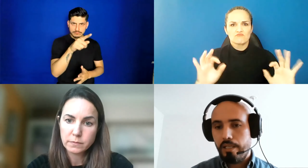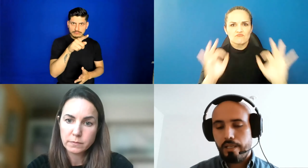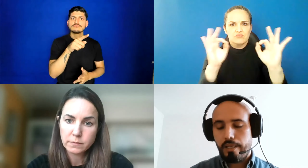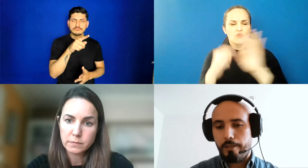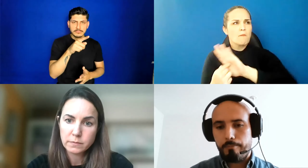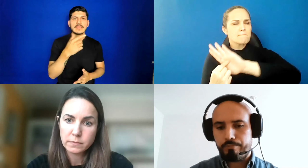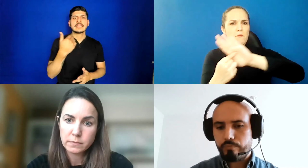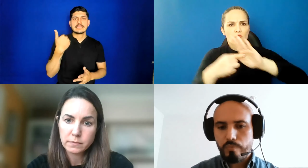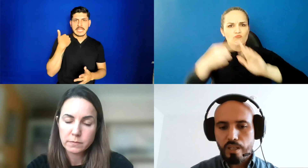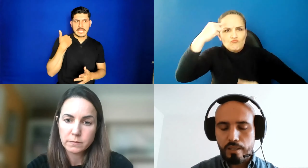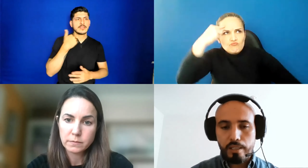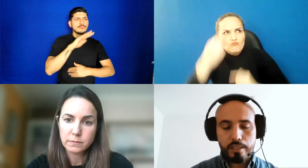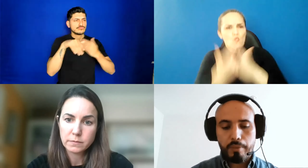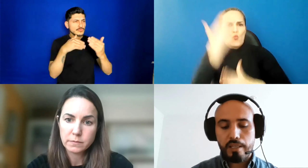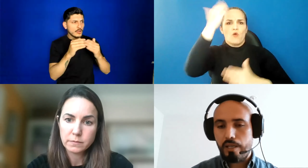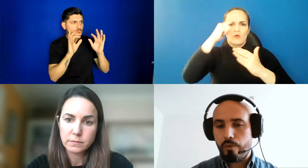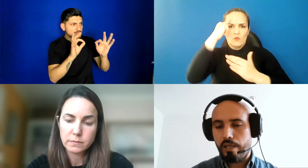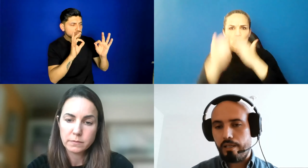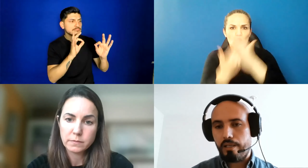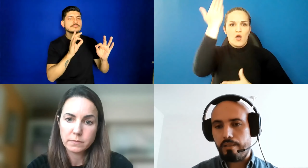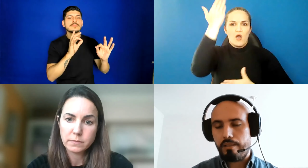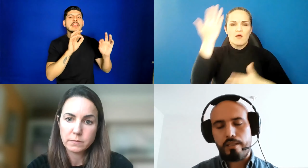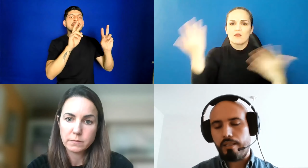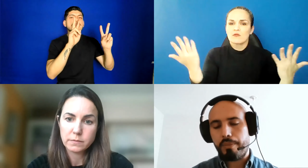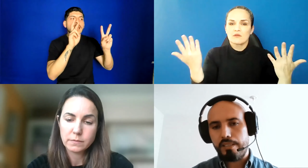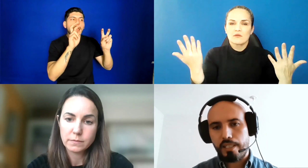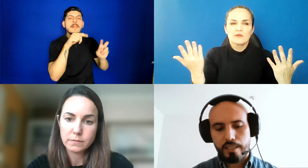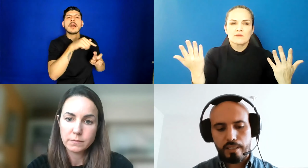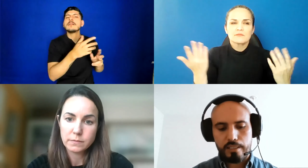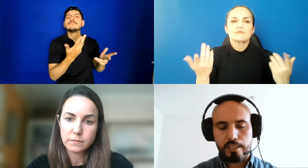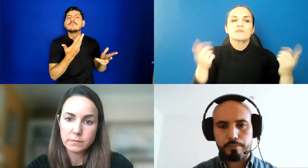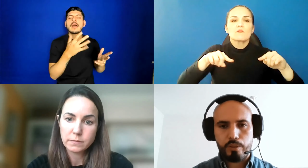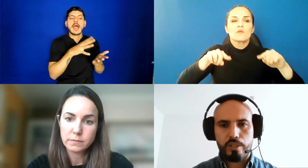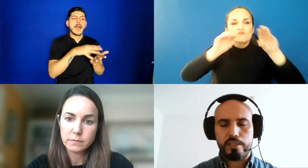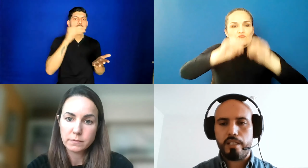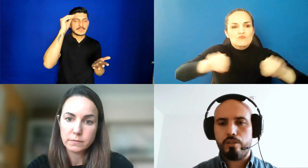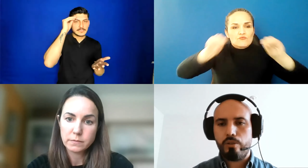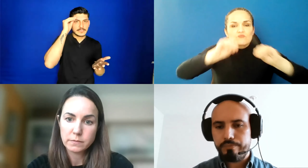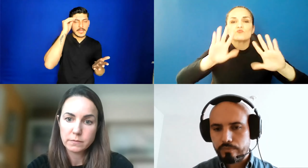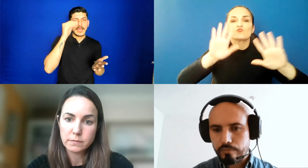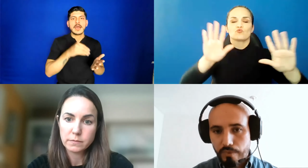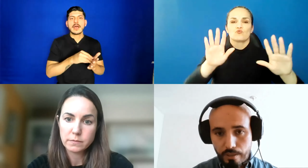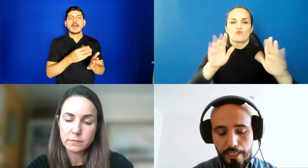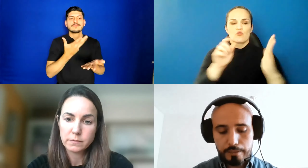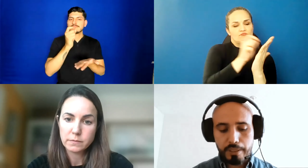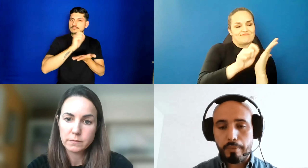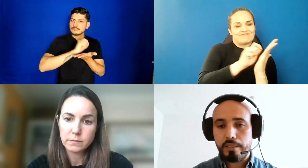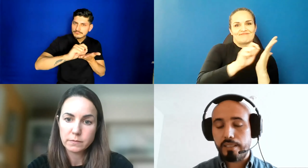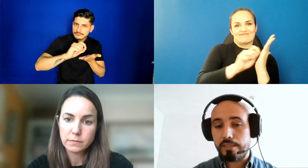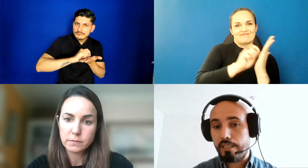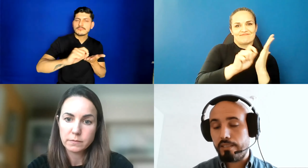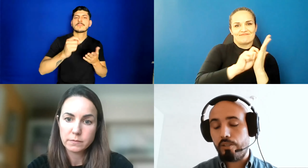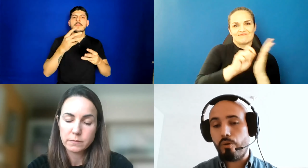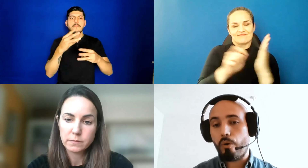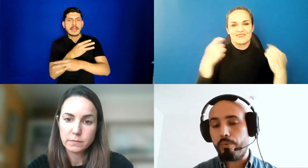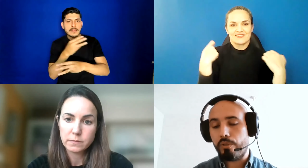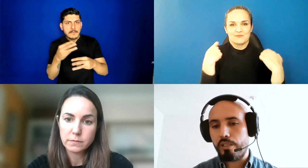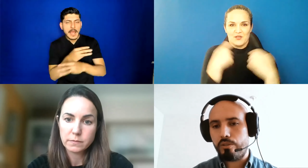education. They are of have a national level